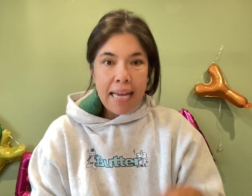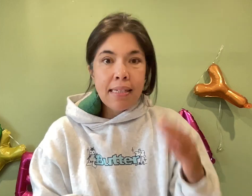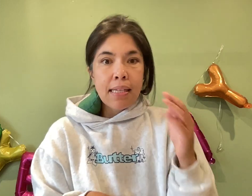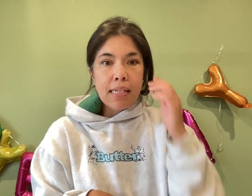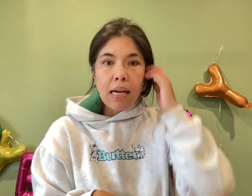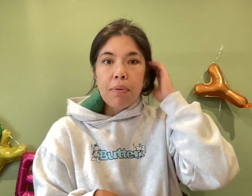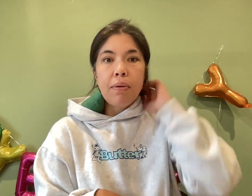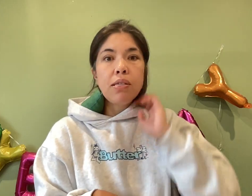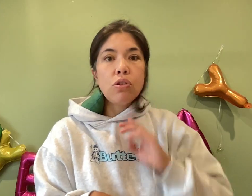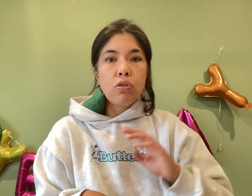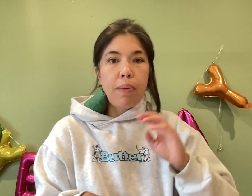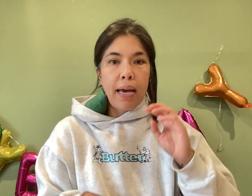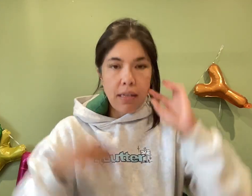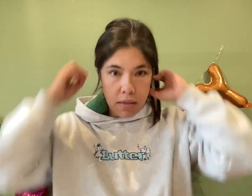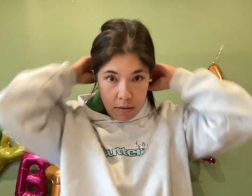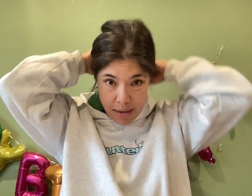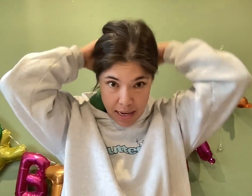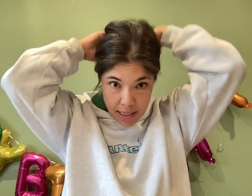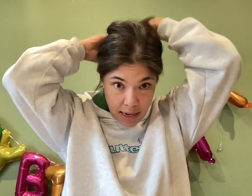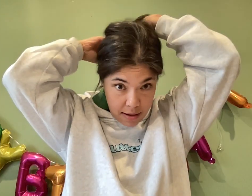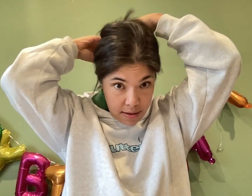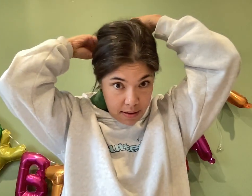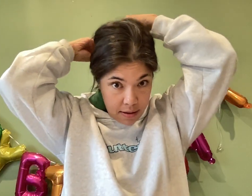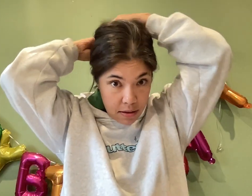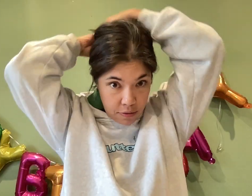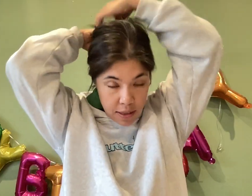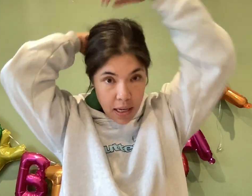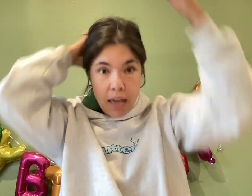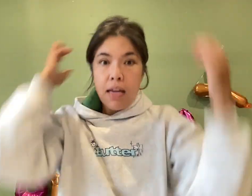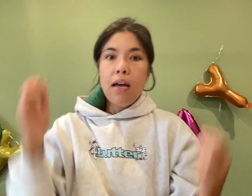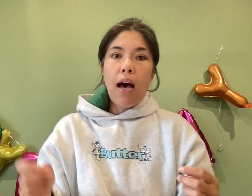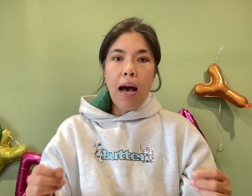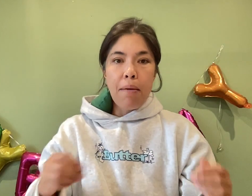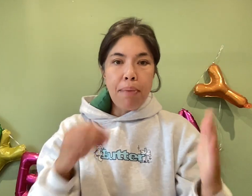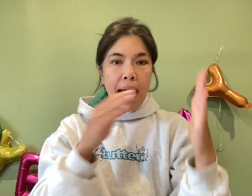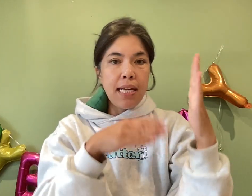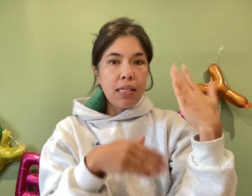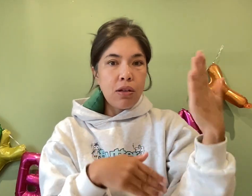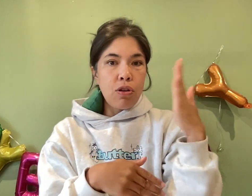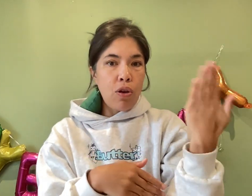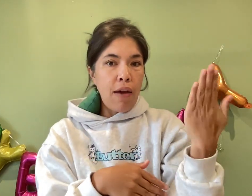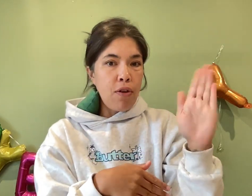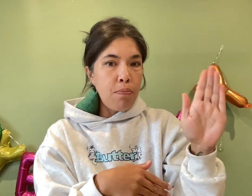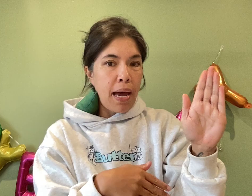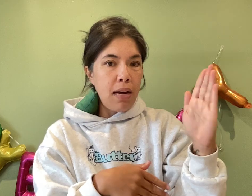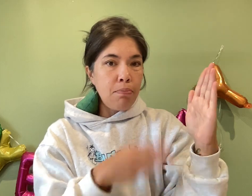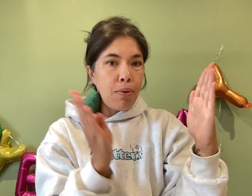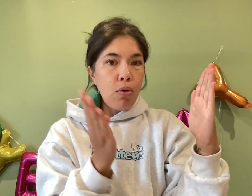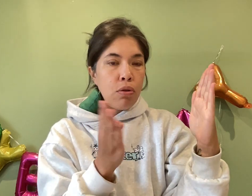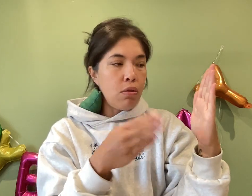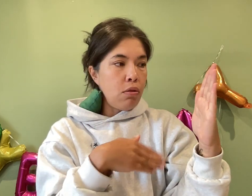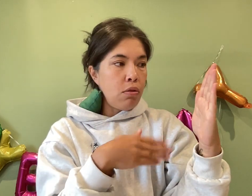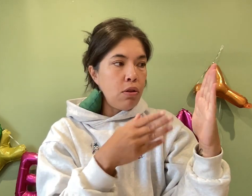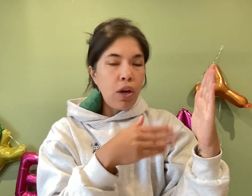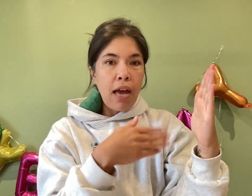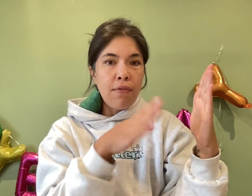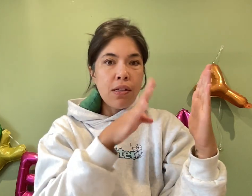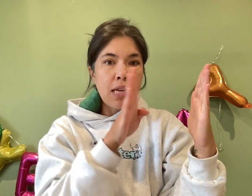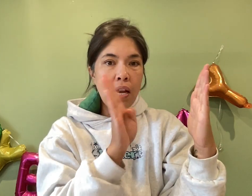Paint. There's a couple of ways to do paint. Sorry, my hair's out. I'll just fix that. Paint, so you have your paint board or your canvas, and if you